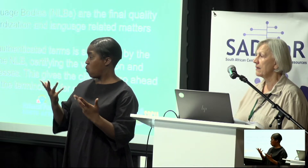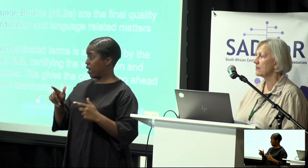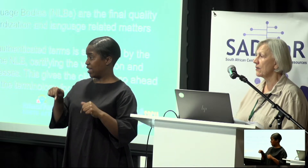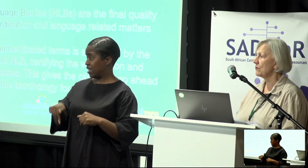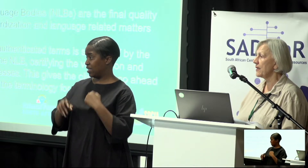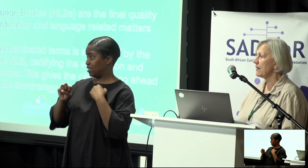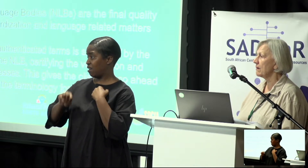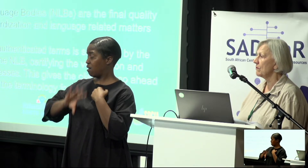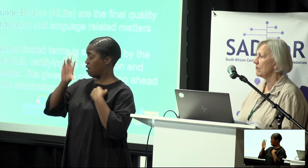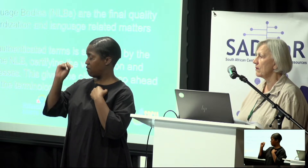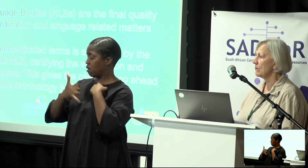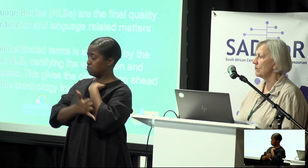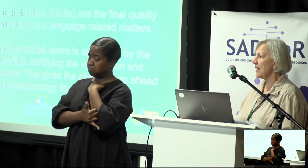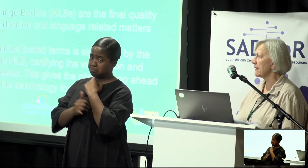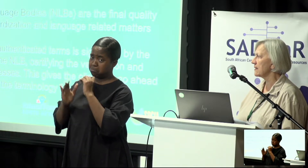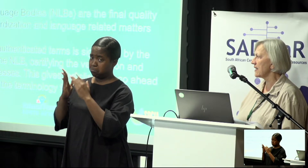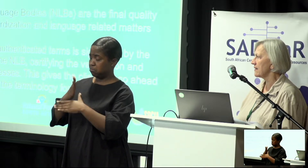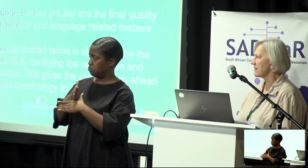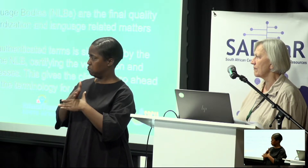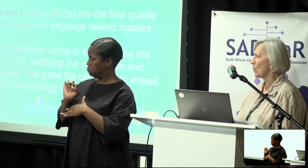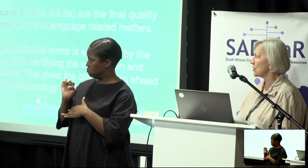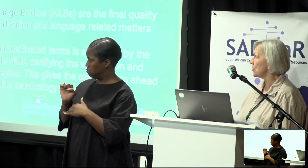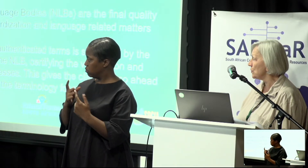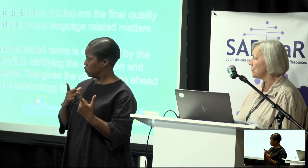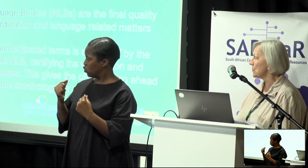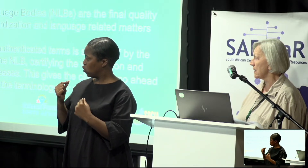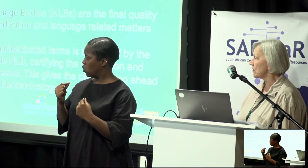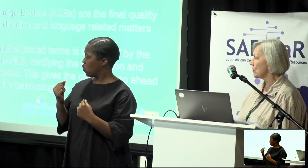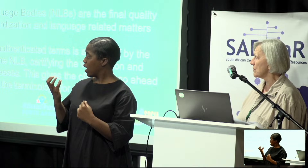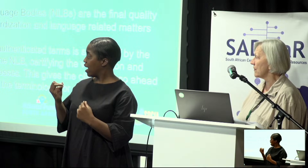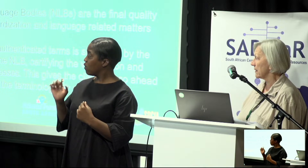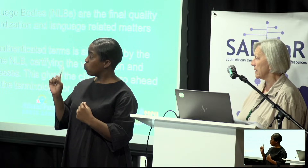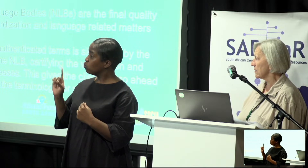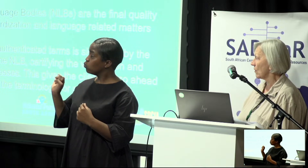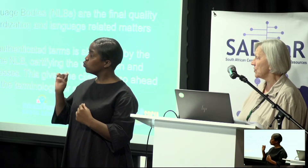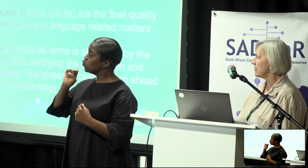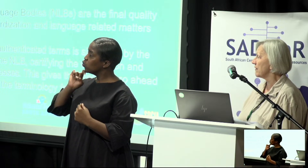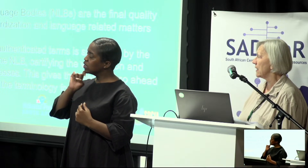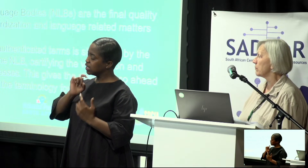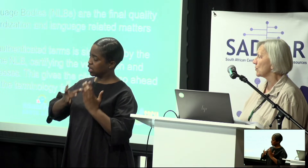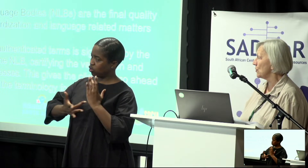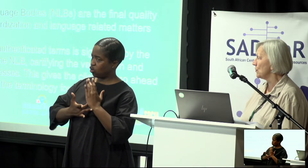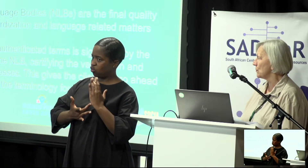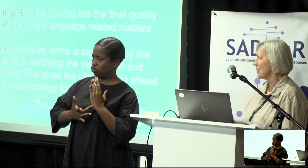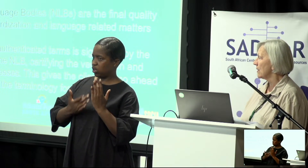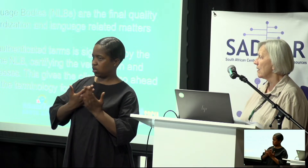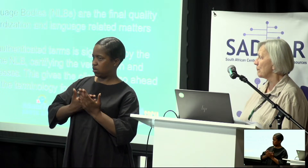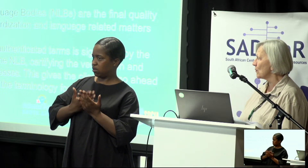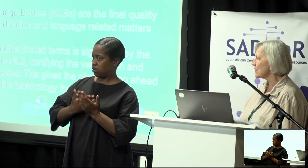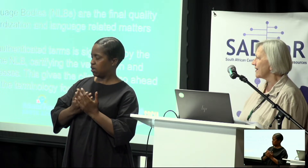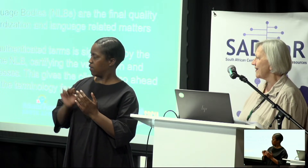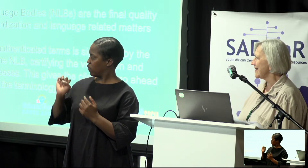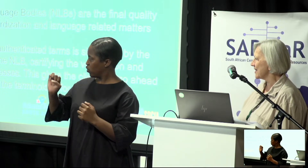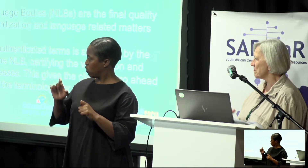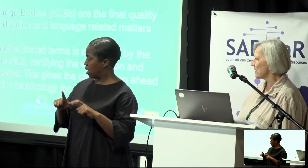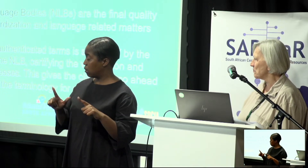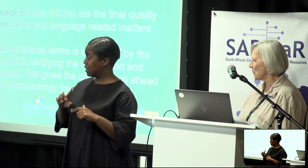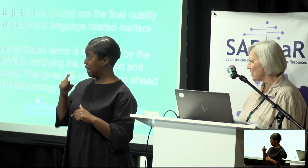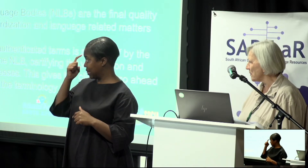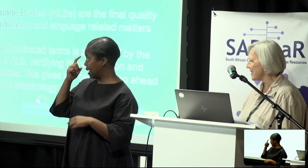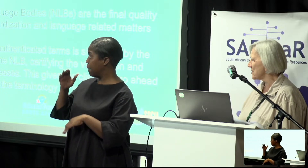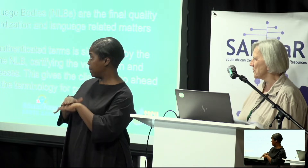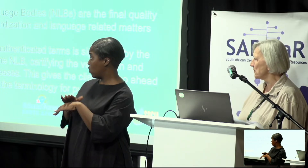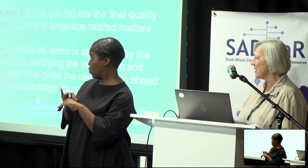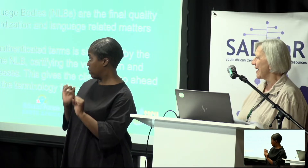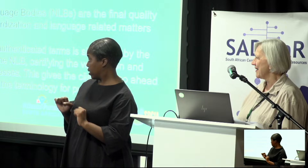And so we had a sense of what you're using in terms of technology available to you. Of course, I think there's much